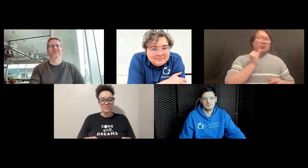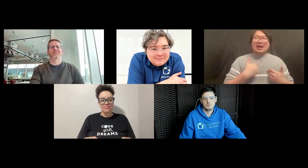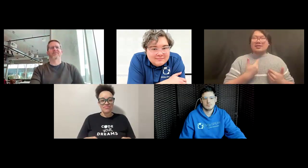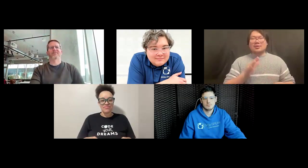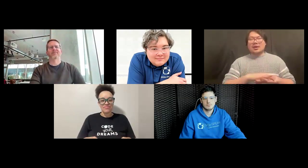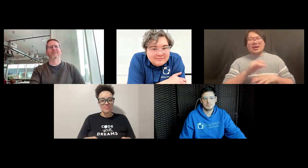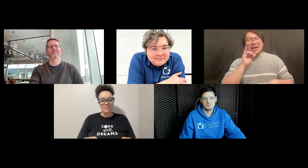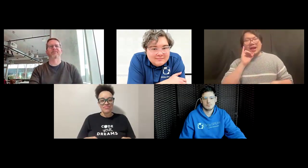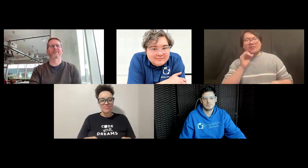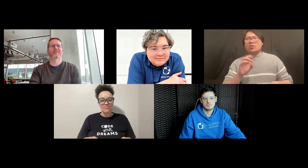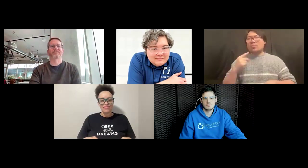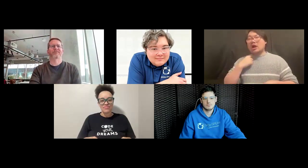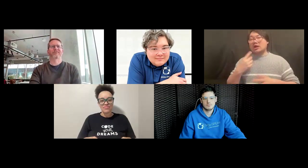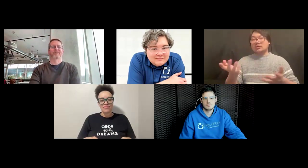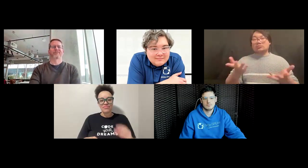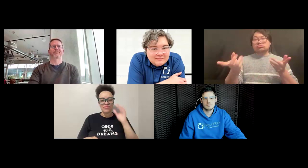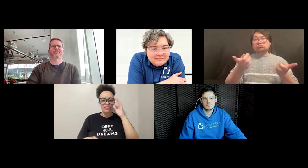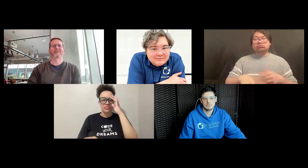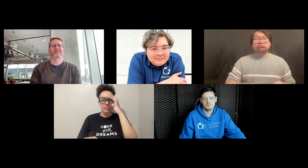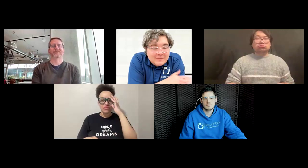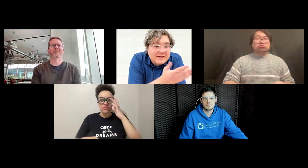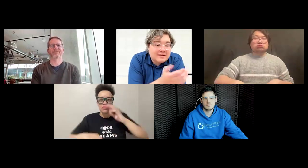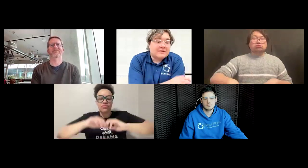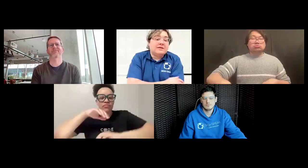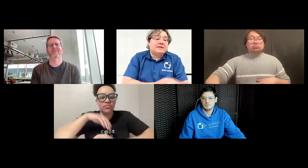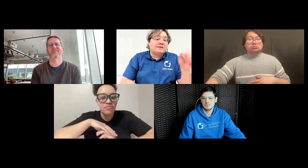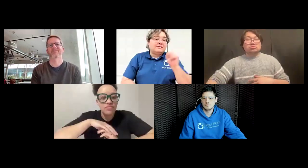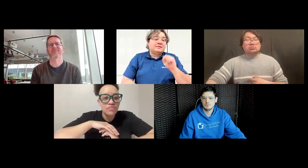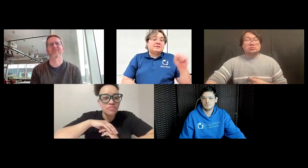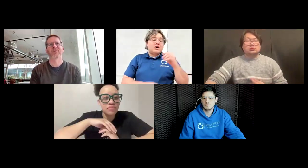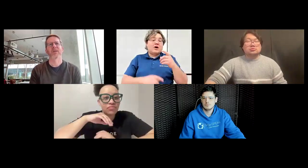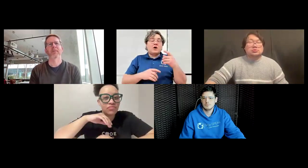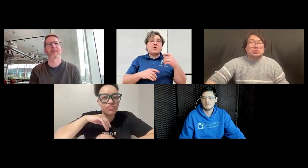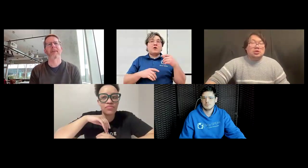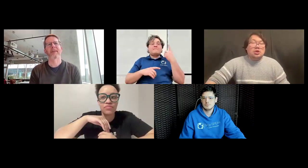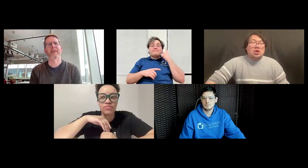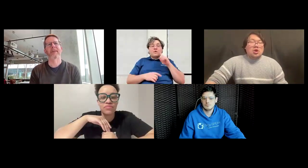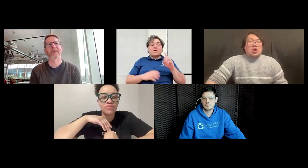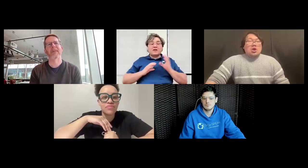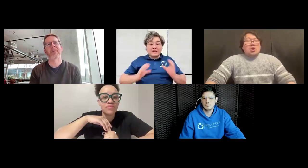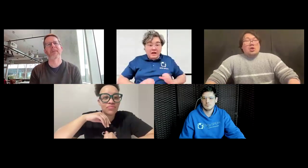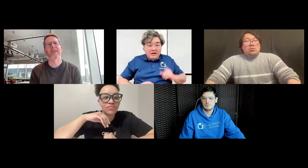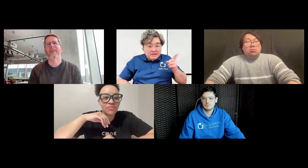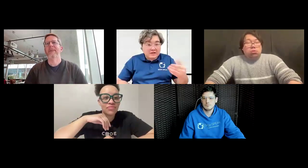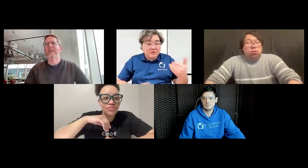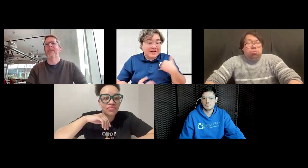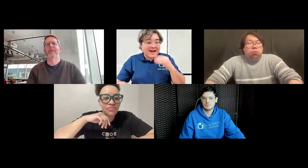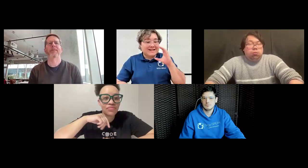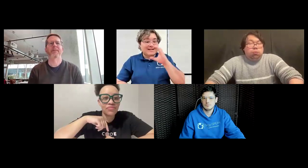for the client's product. So that will be on an iPhone or whatnot. I'm not sure if the others wanted to add anything as well to that. Yeah, for